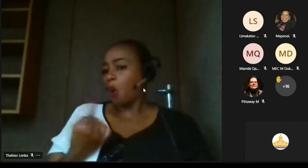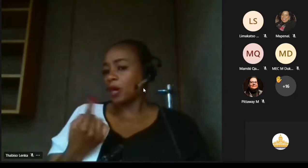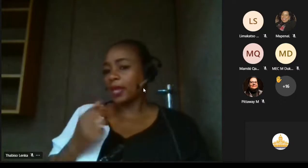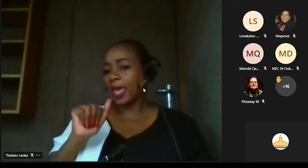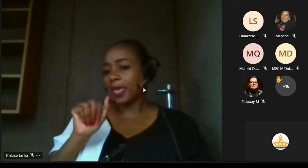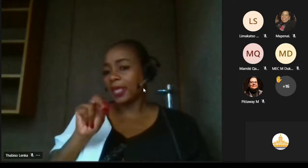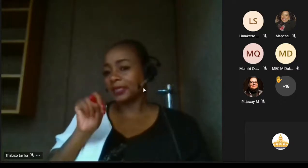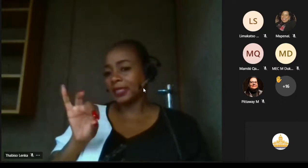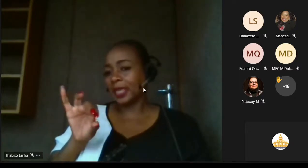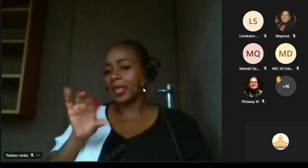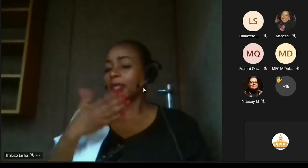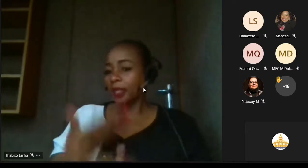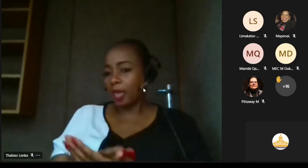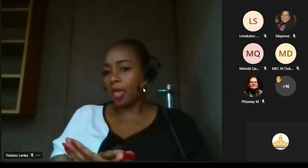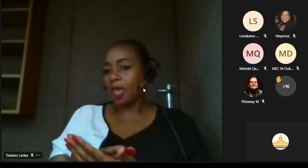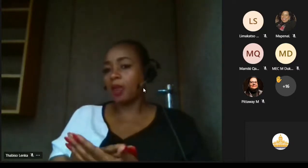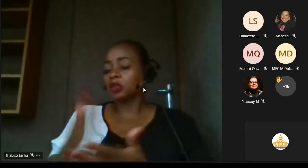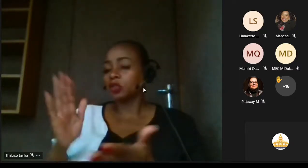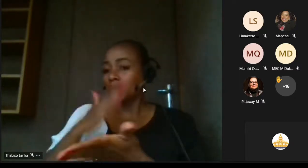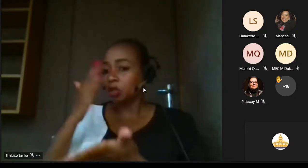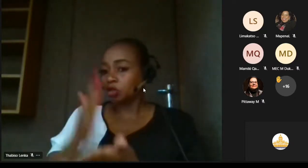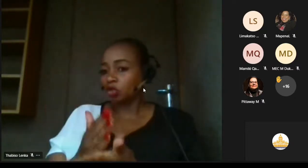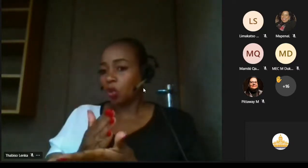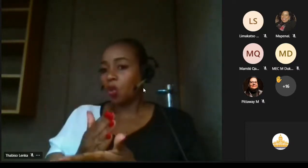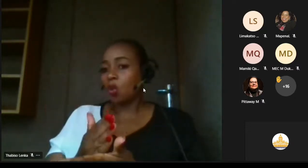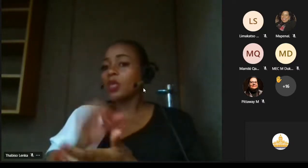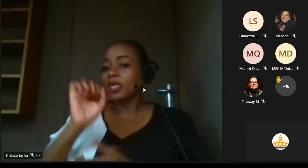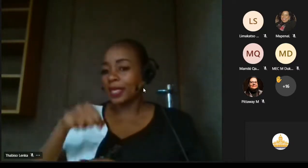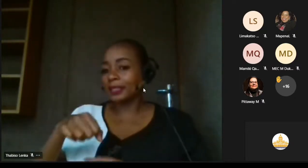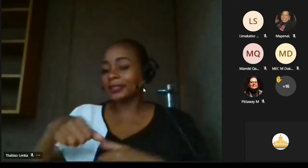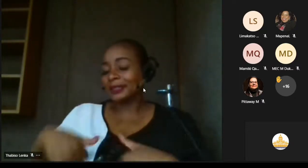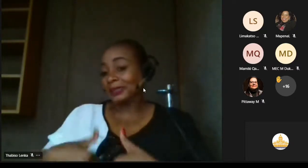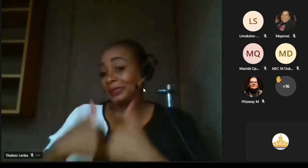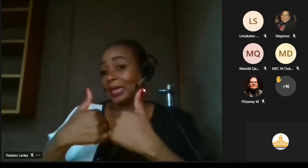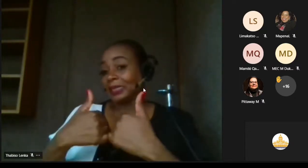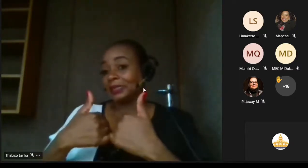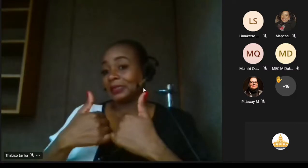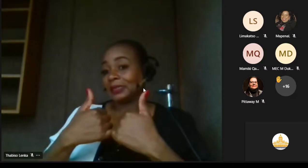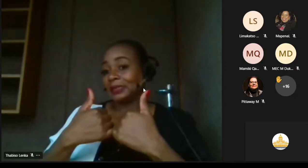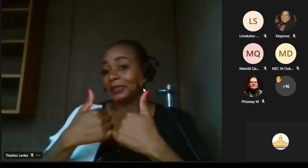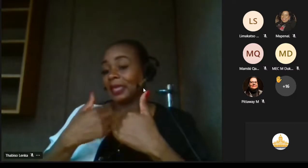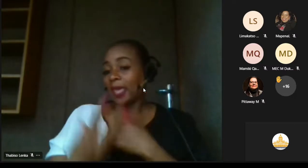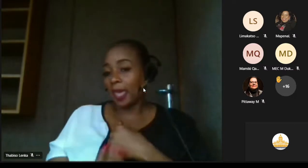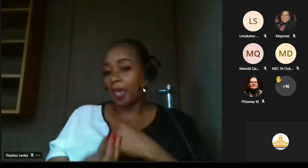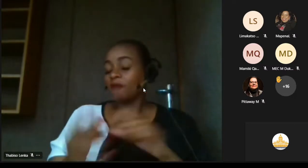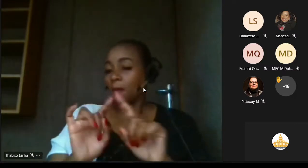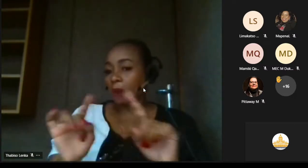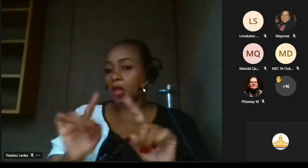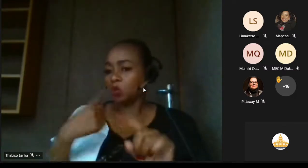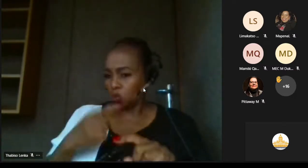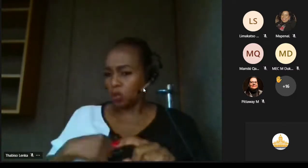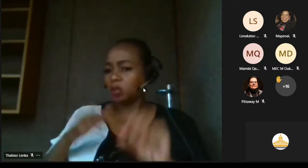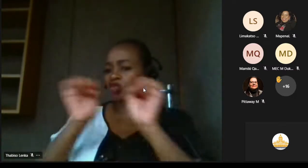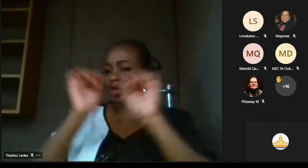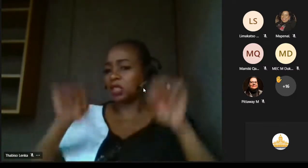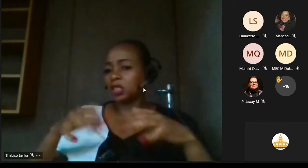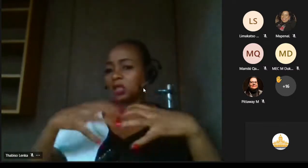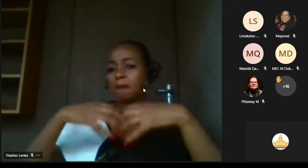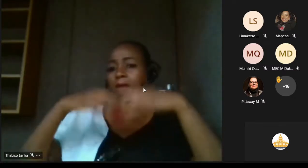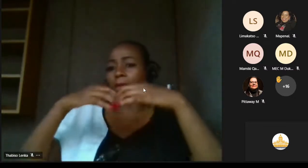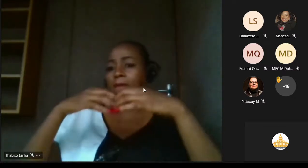be forward-thinking, Honourable Speaker, to ensure that despite how difficult the current socio-economic environment is, we've already put strategies and